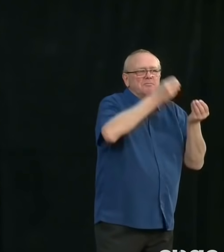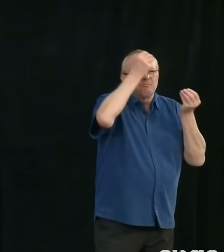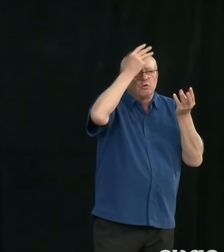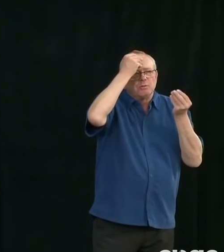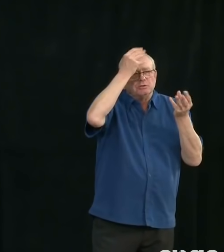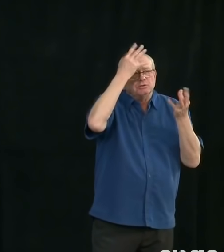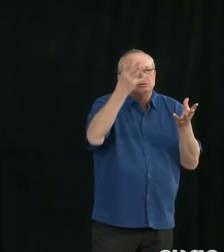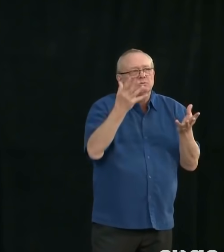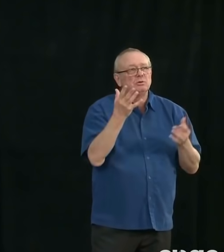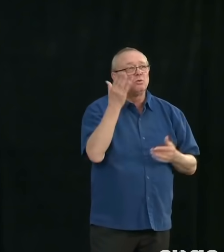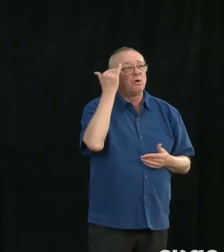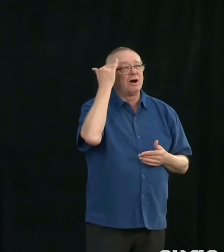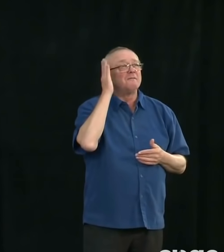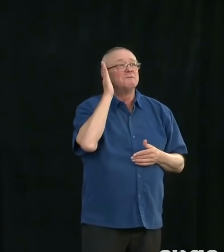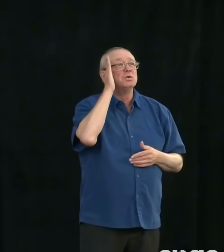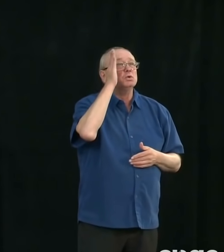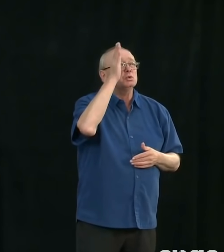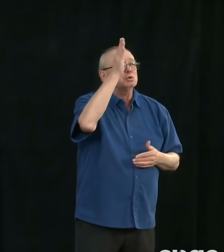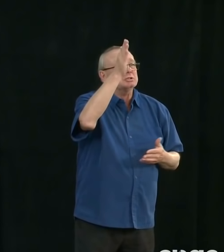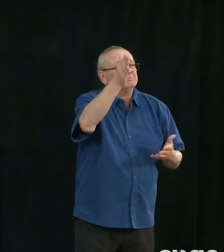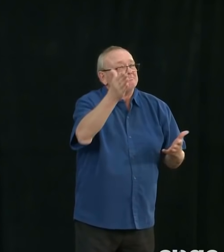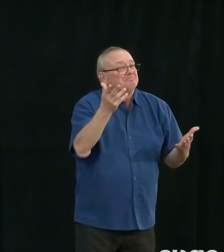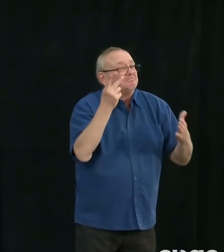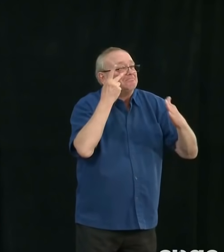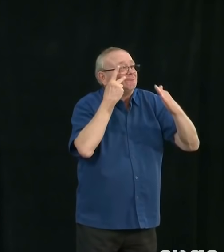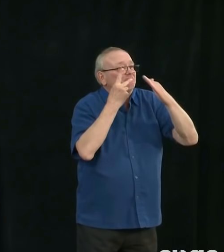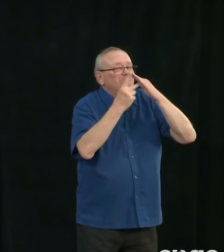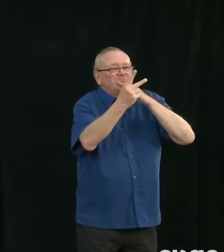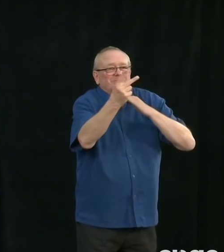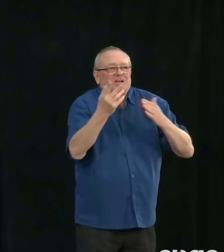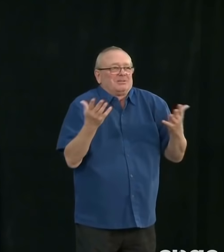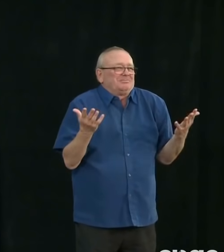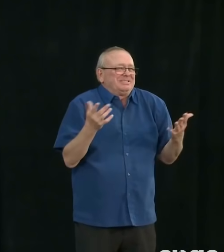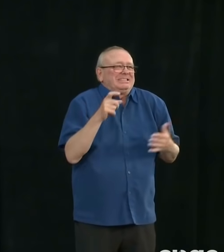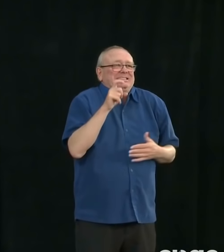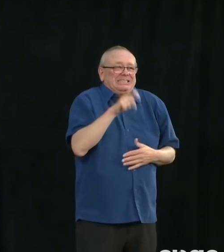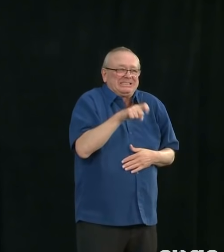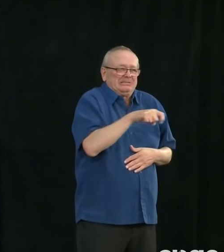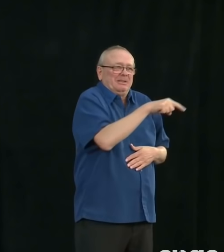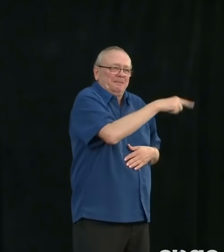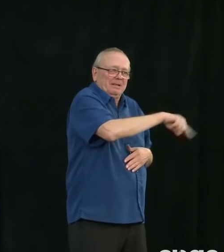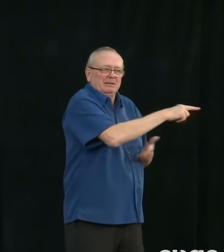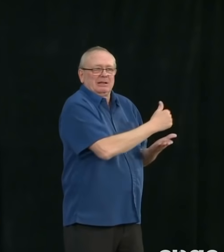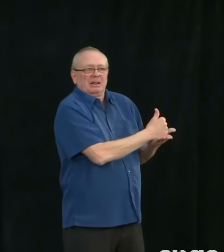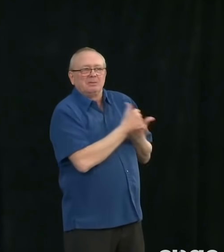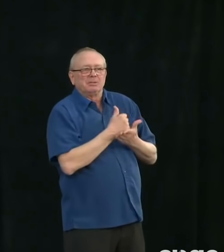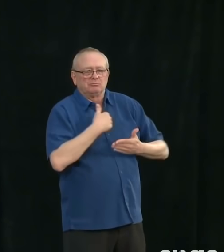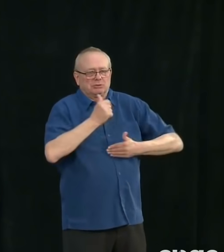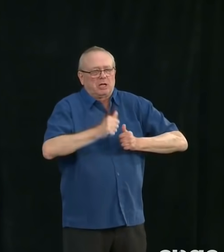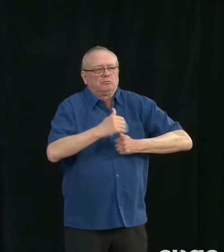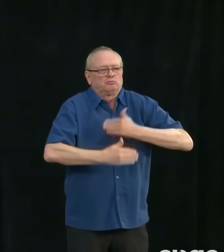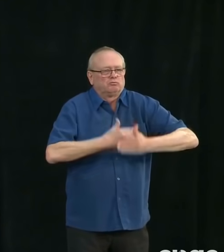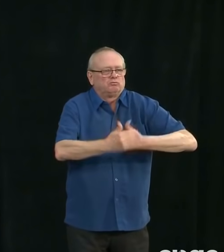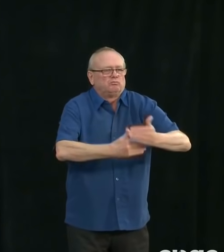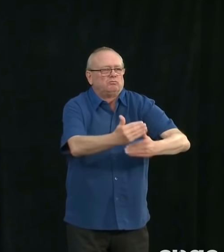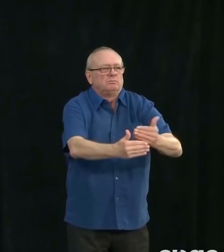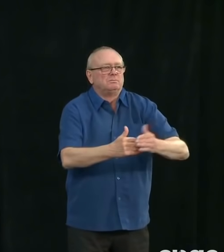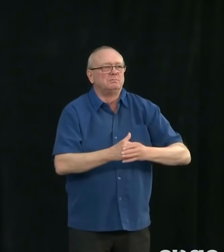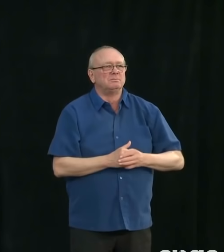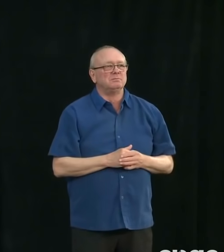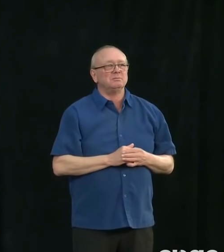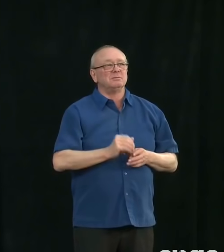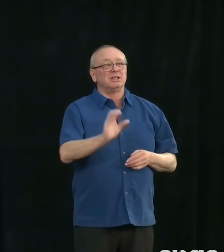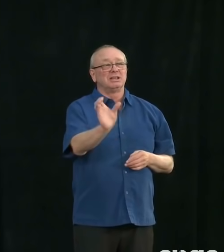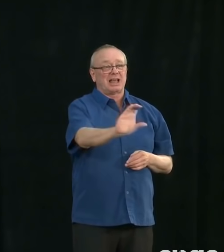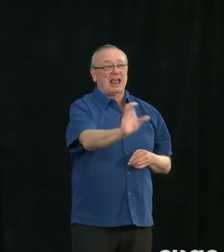Calgary Health Trust has been serving our province, and in particular the Calgary community, for almost 25 years, working with many donors who've made